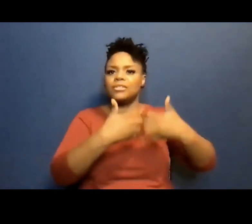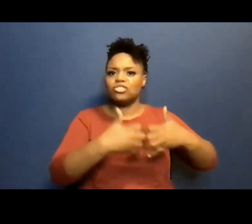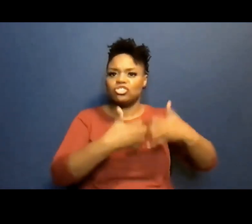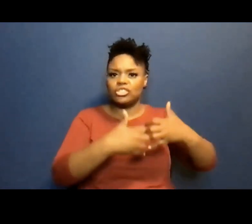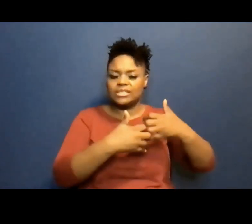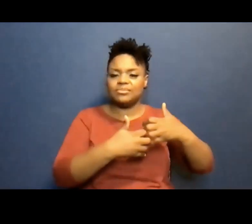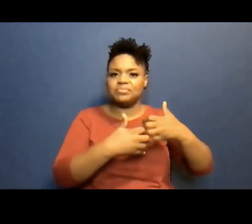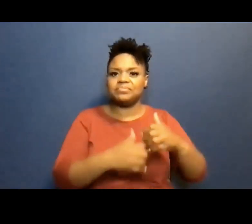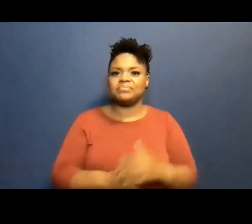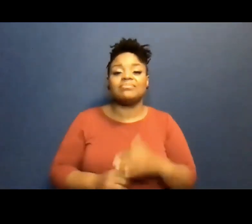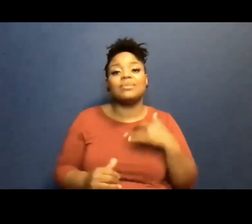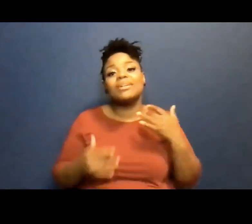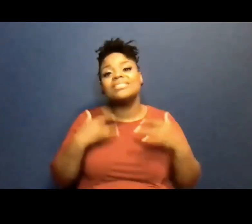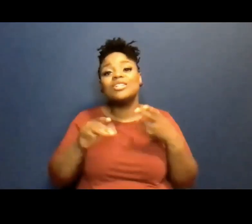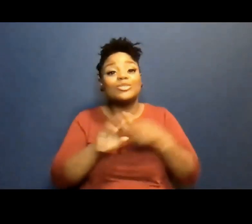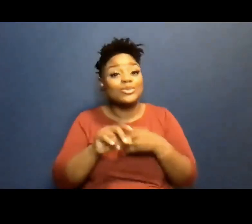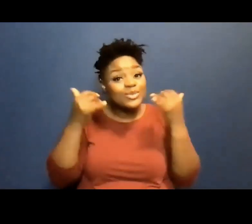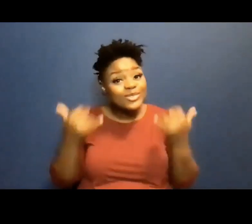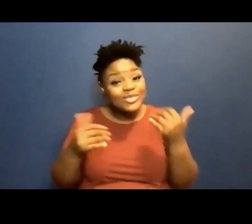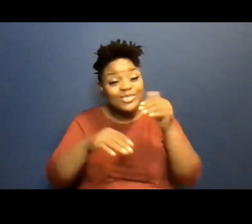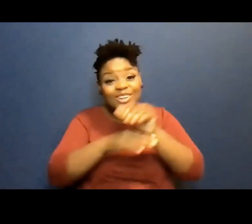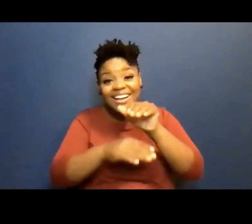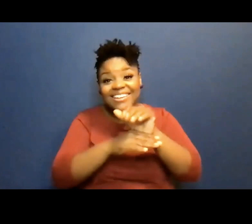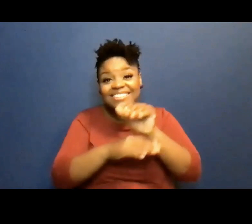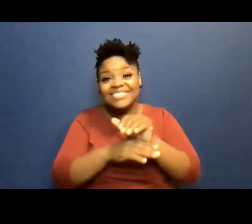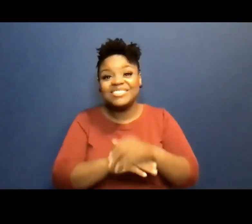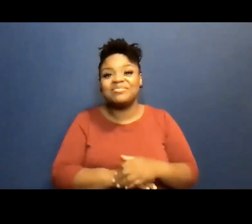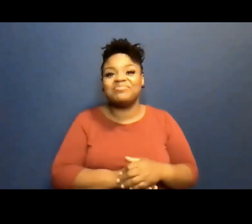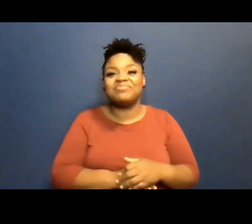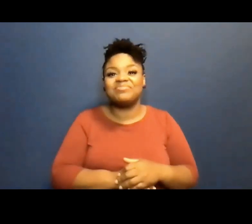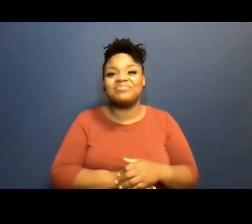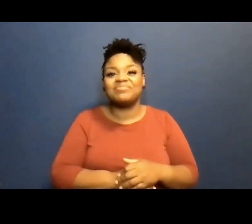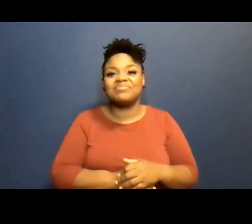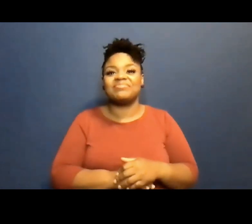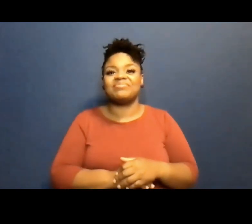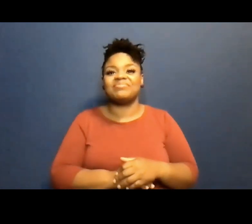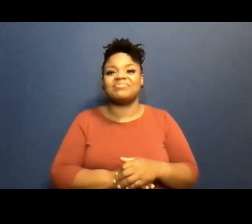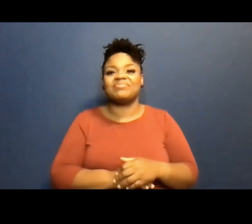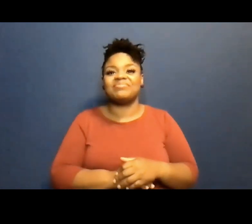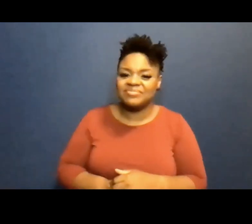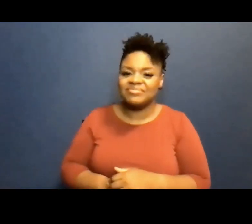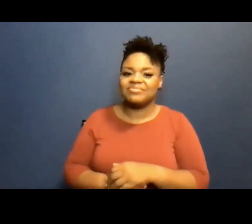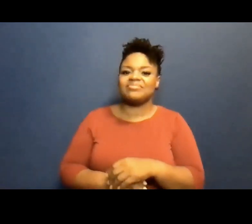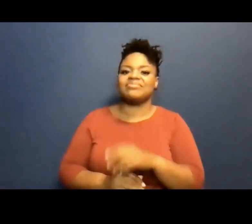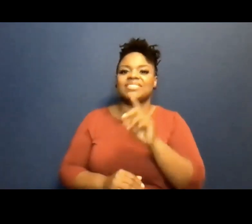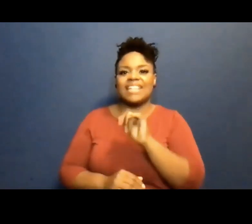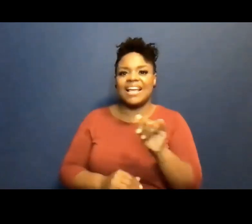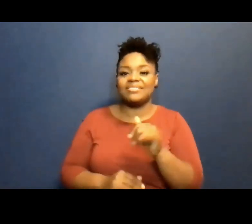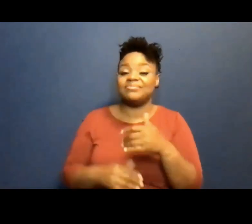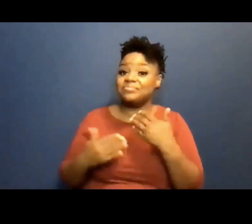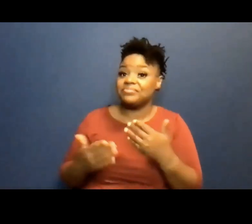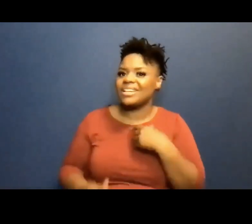Thanks, Alice. Next up, I actually just met him, but my goodness. So is